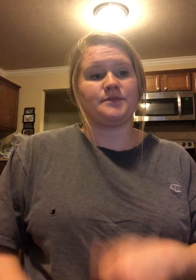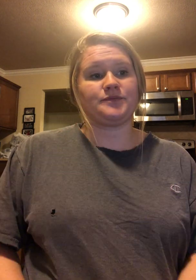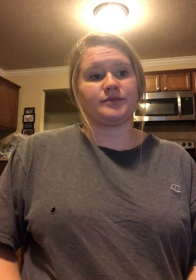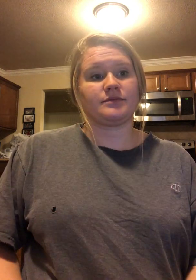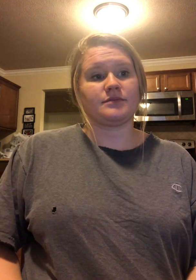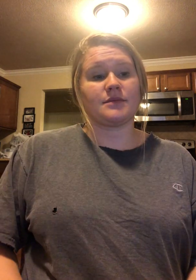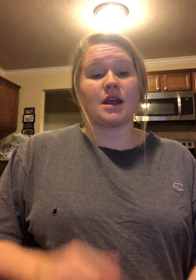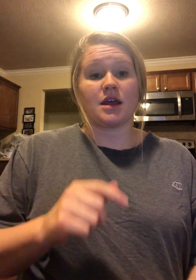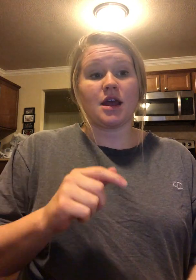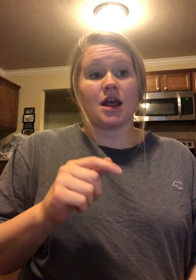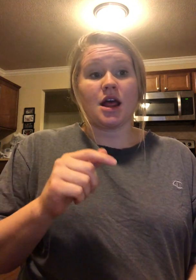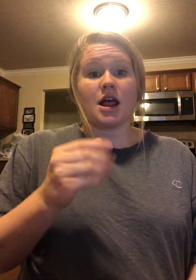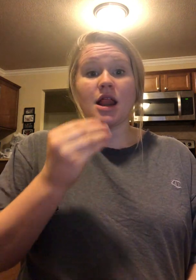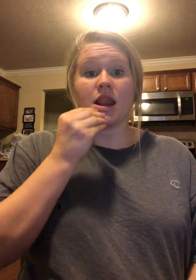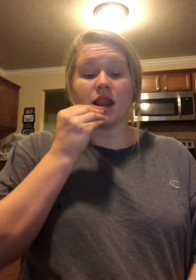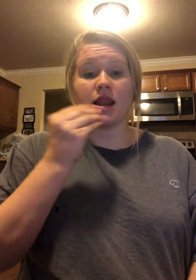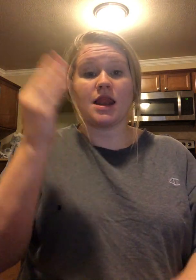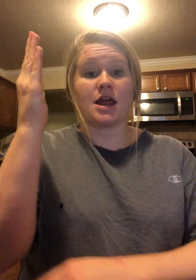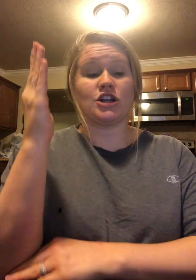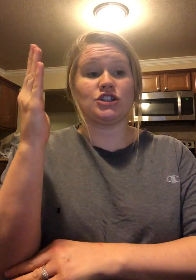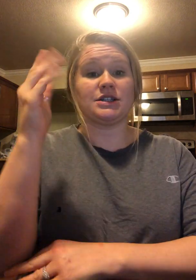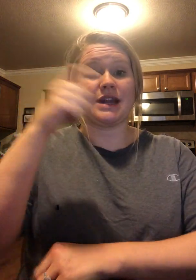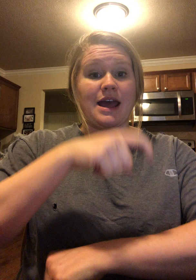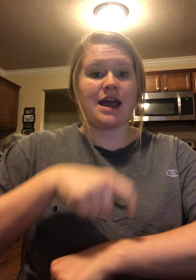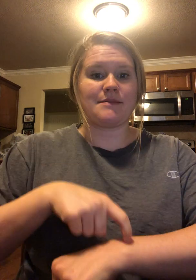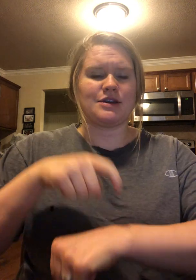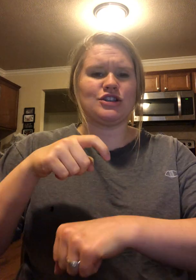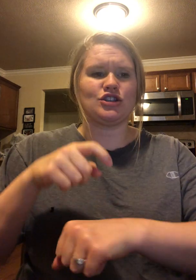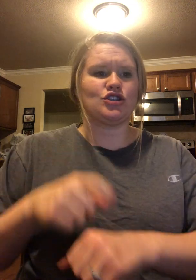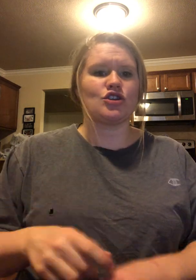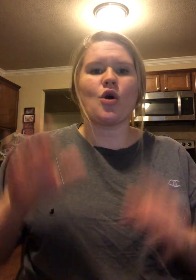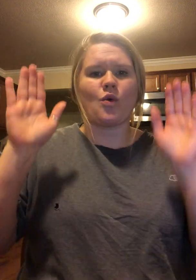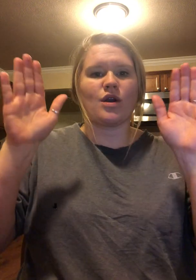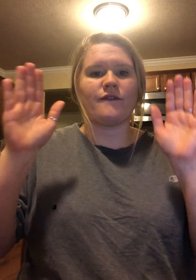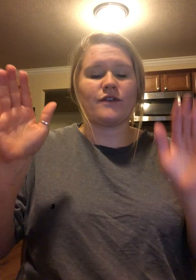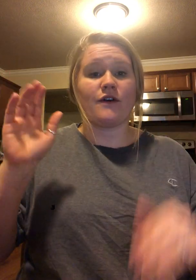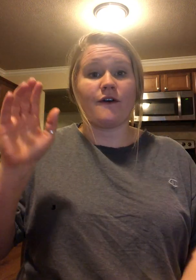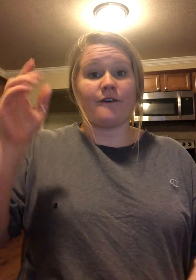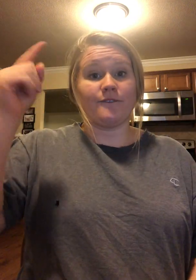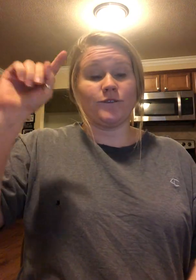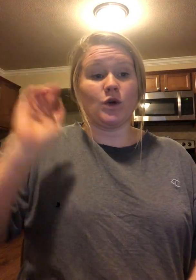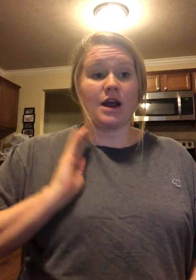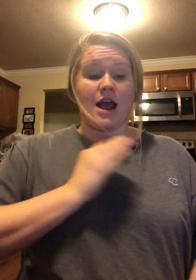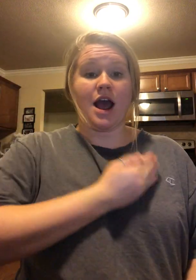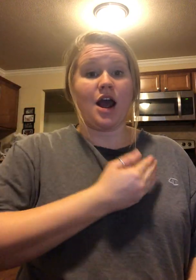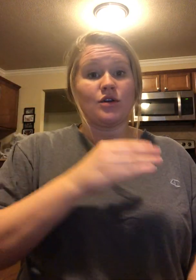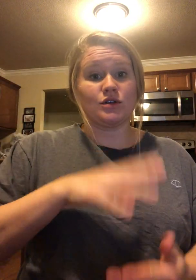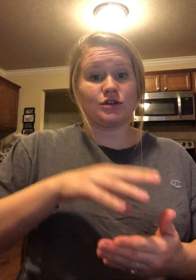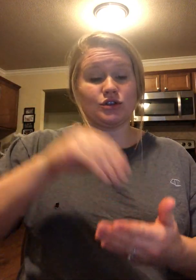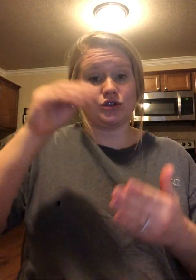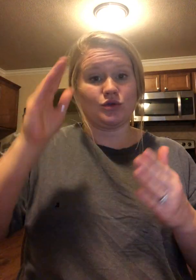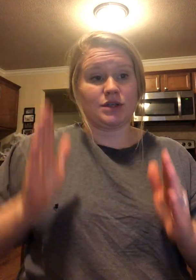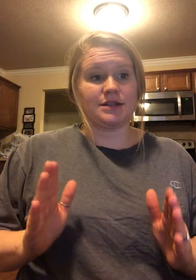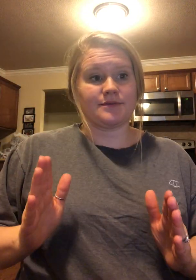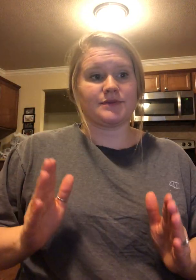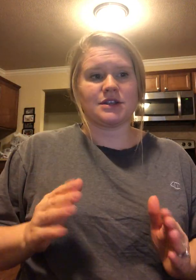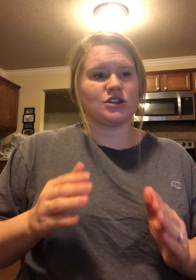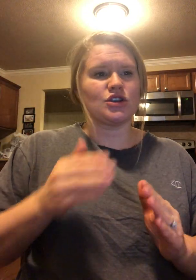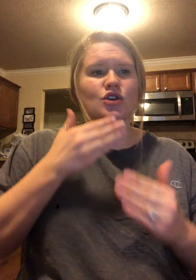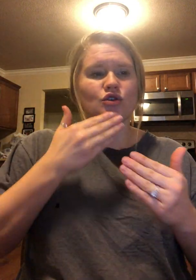Lunchtime is so wonderful for our students. It's a great time for children to use their social skills. And the